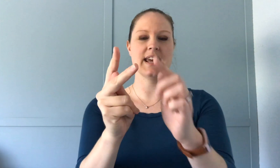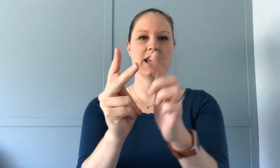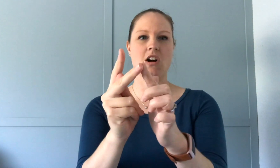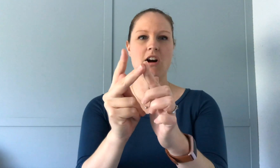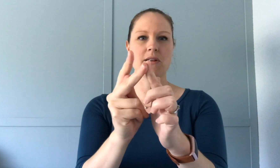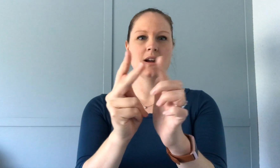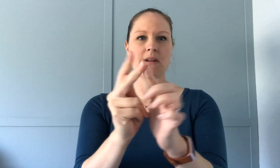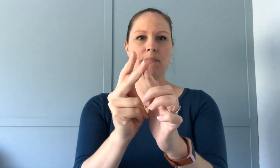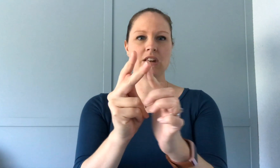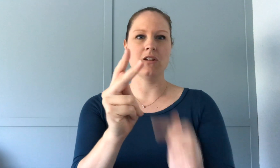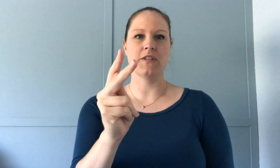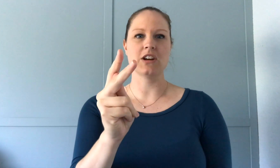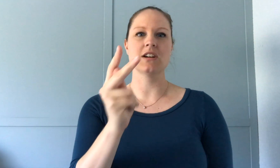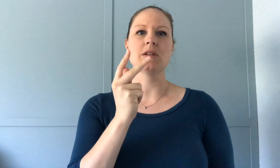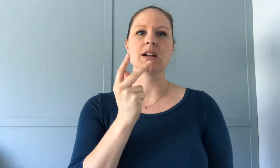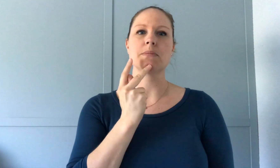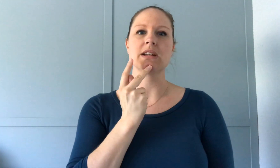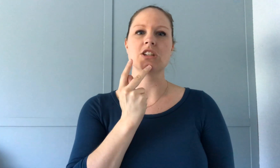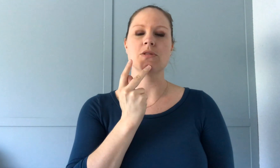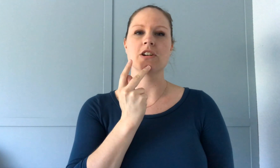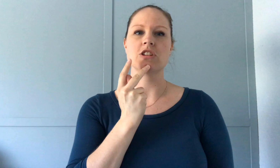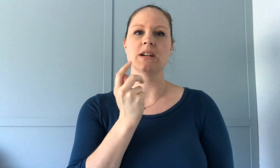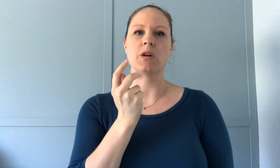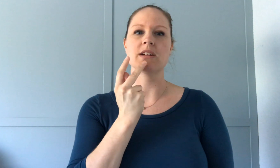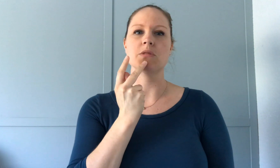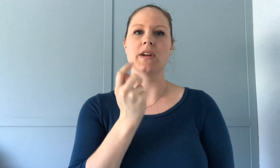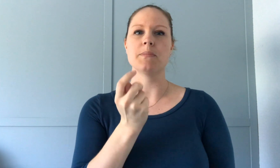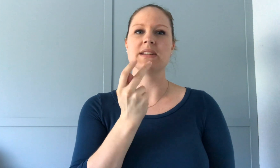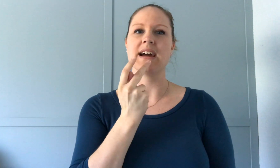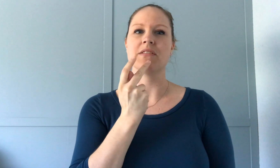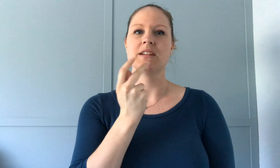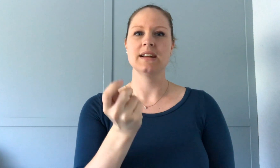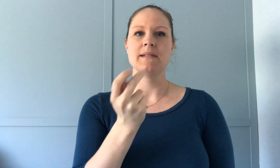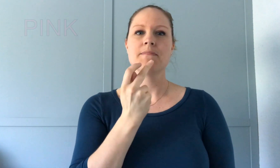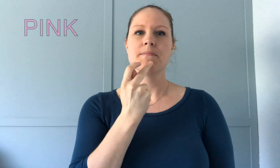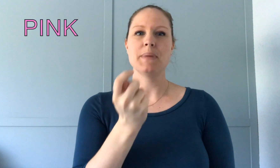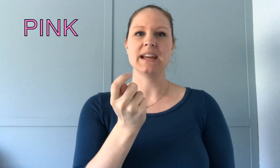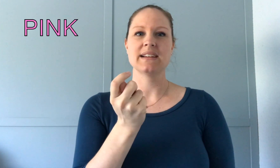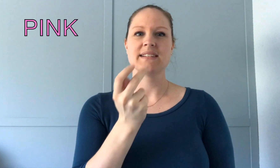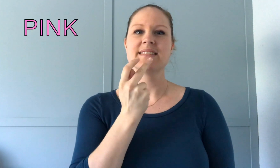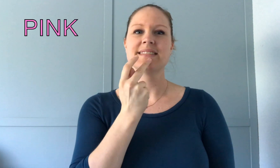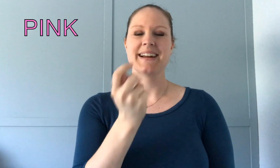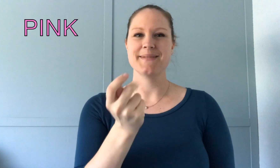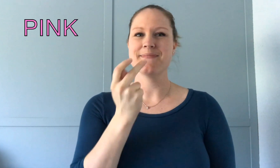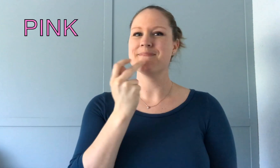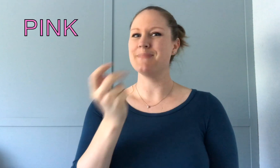take our middle finger, we're going to put it to our chin and we're going to move it up and down. Pink.